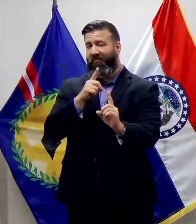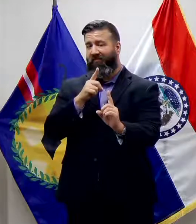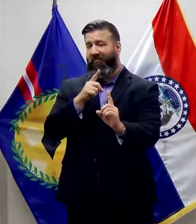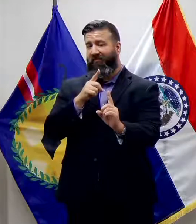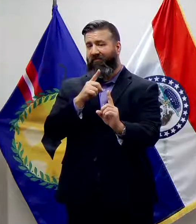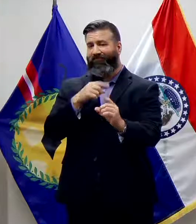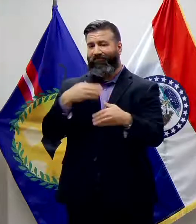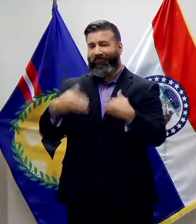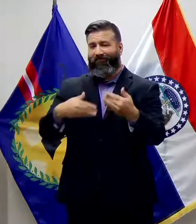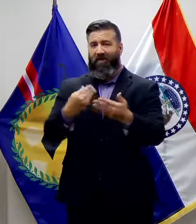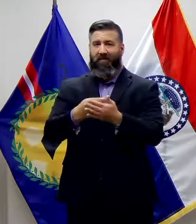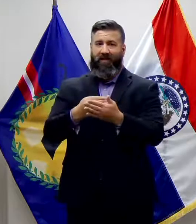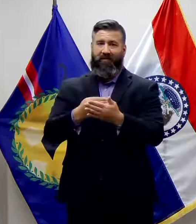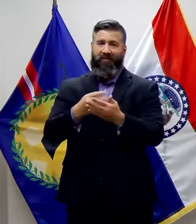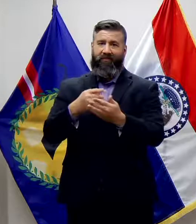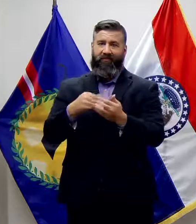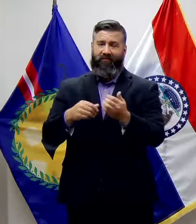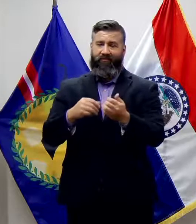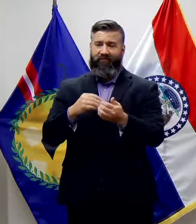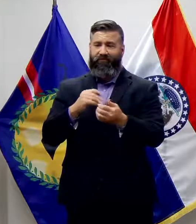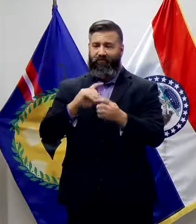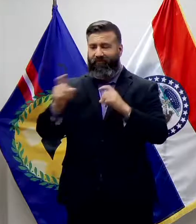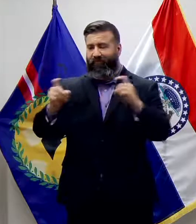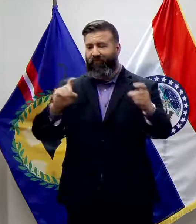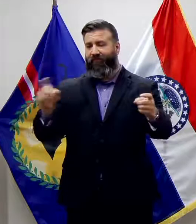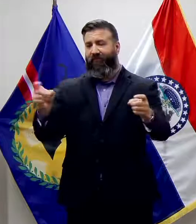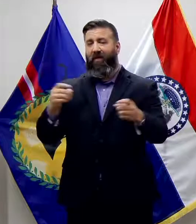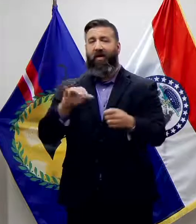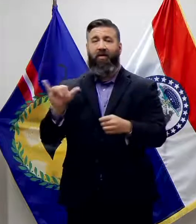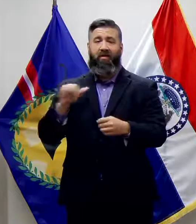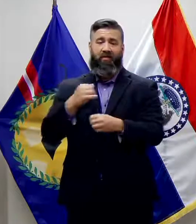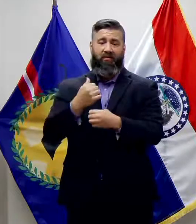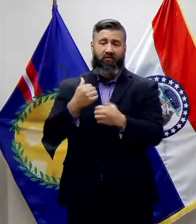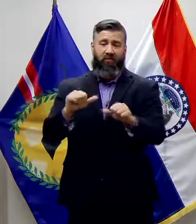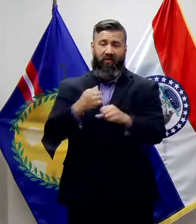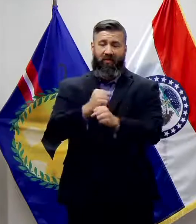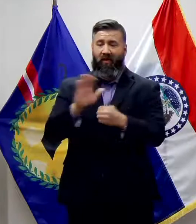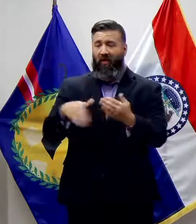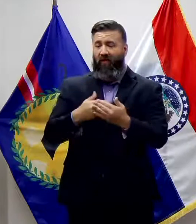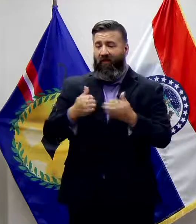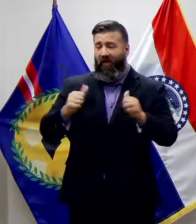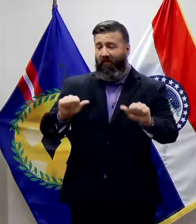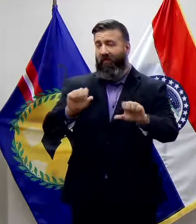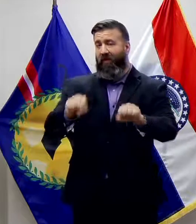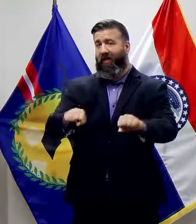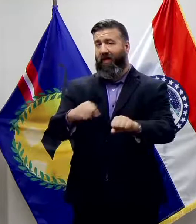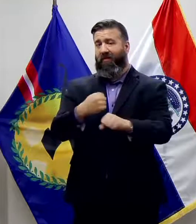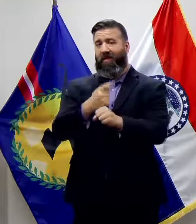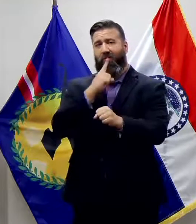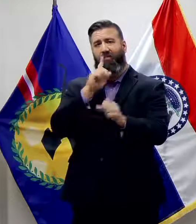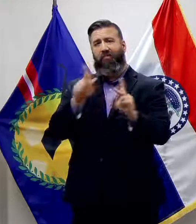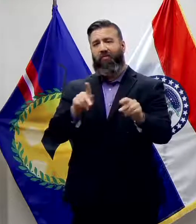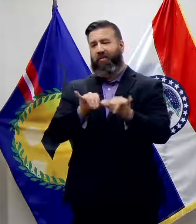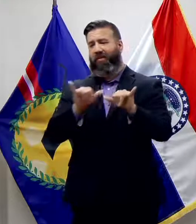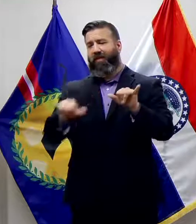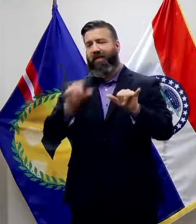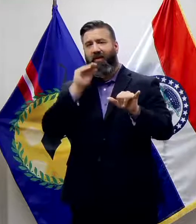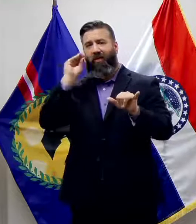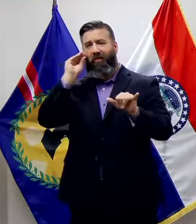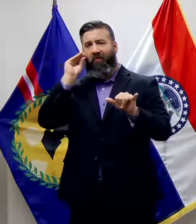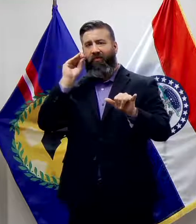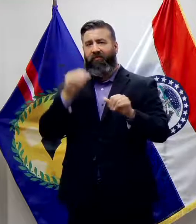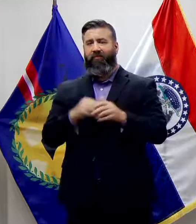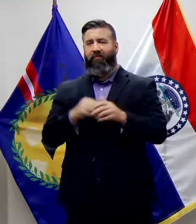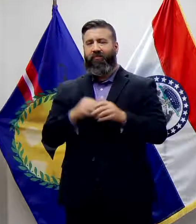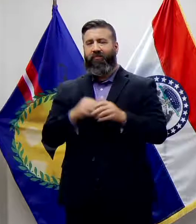rental assistance funds out and to try and make all the effort that we could to keep people in their homes while we're getting those rental